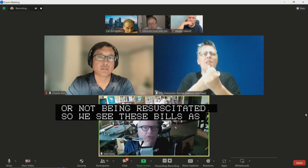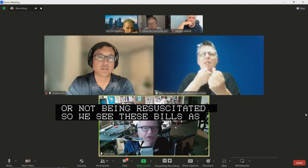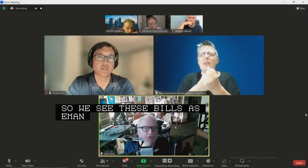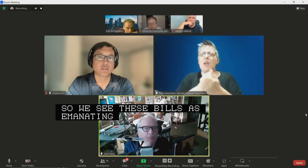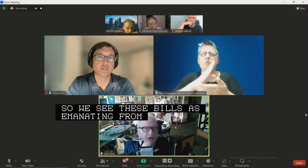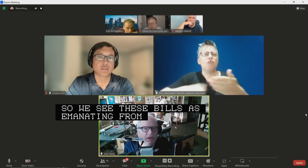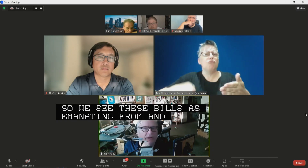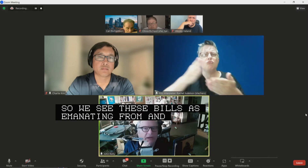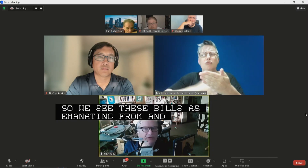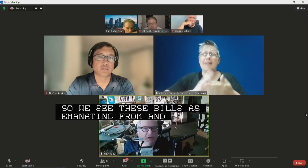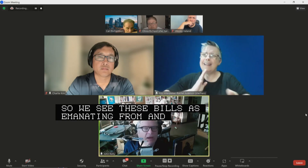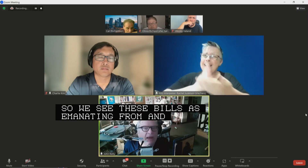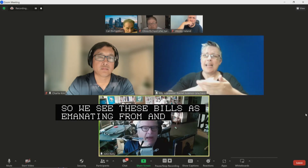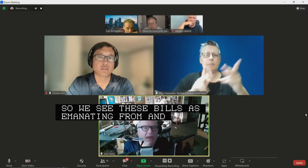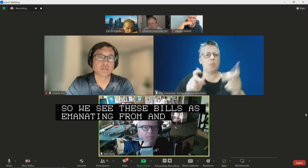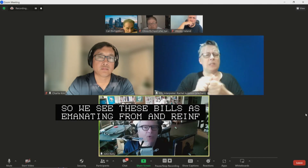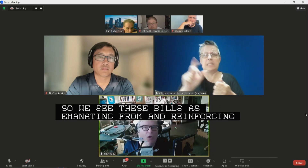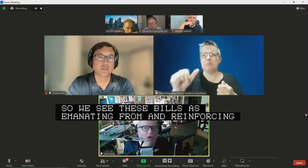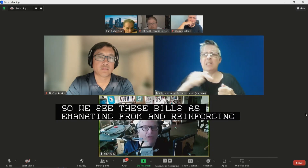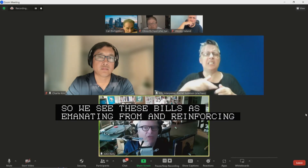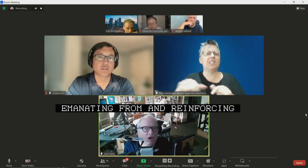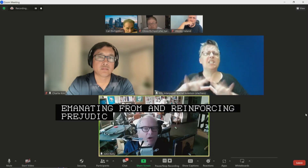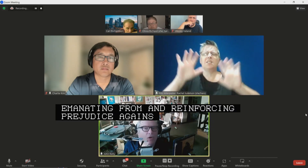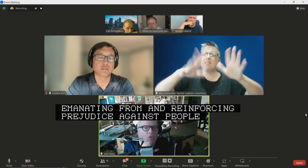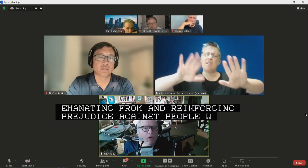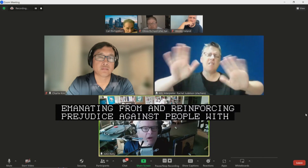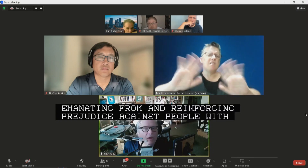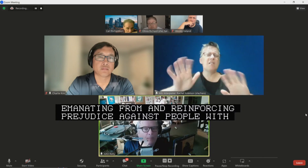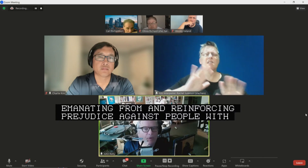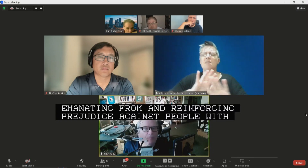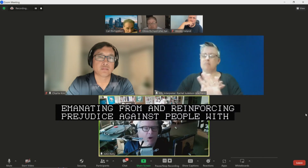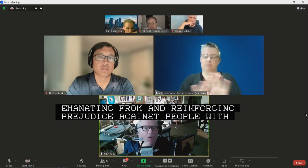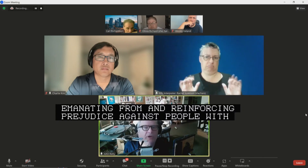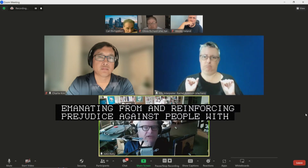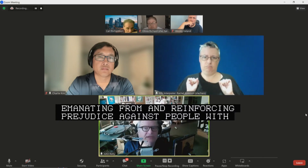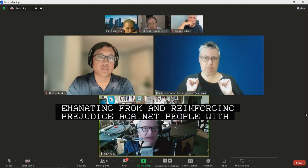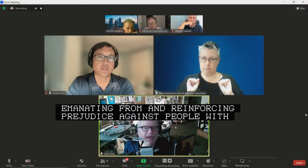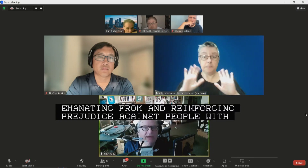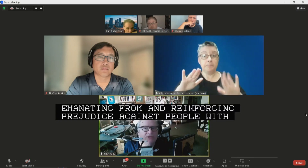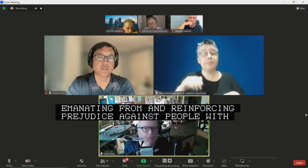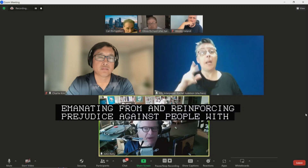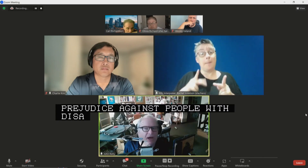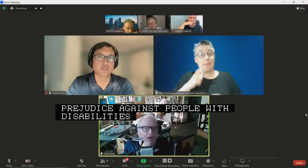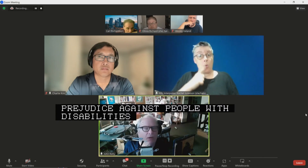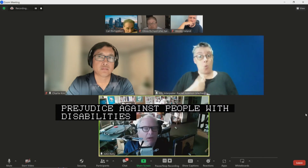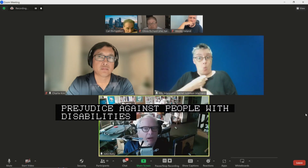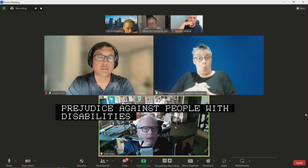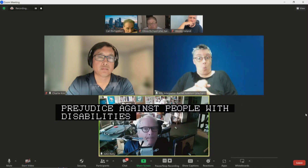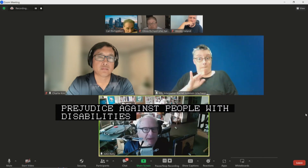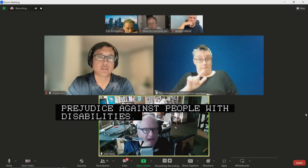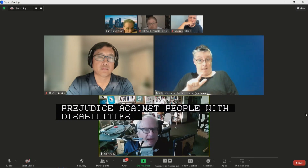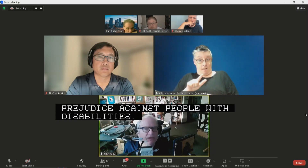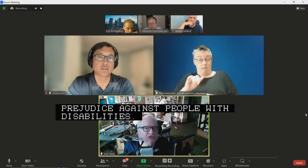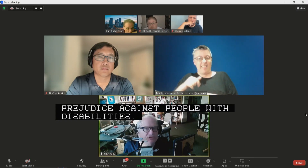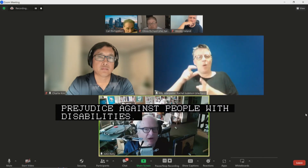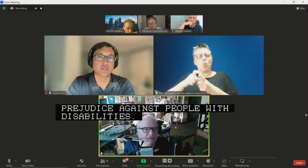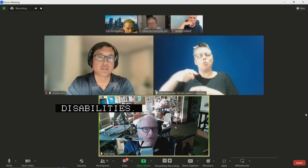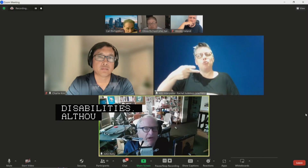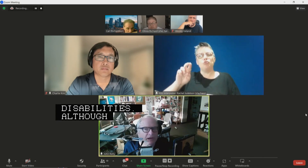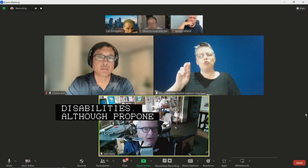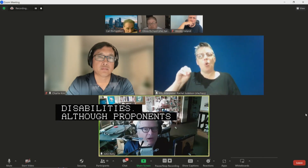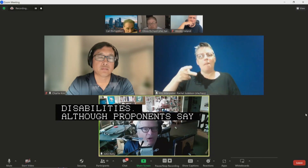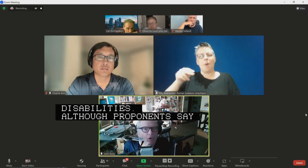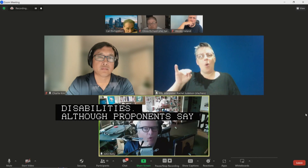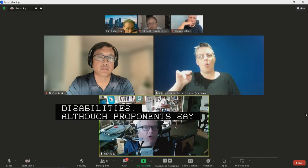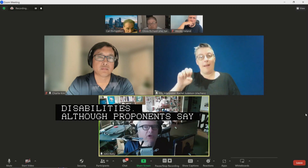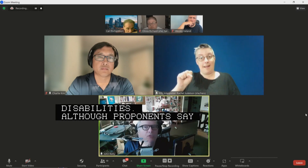people with disabilities. And although proponents say it's about pain and